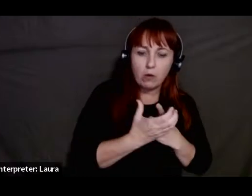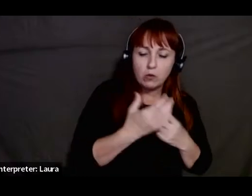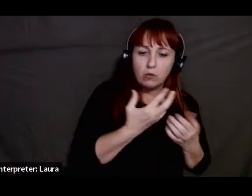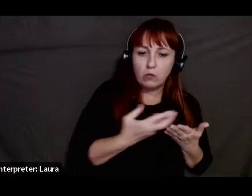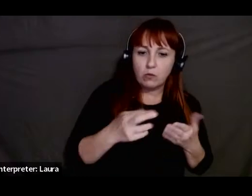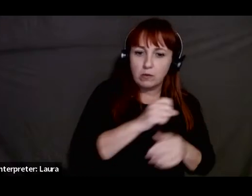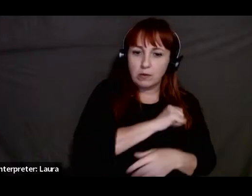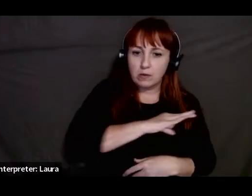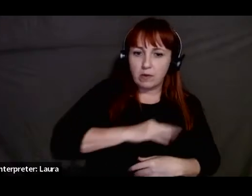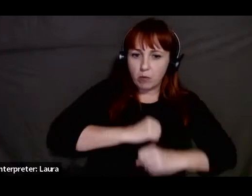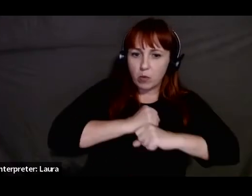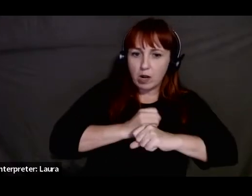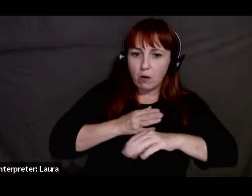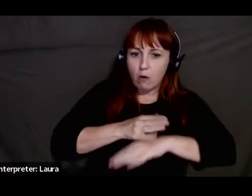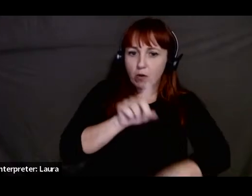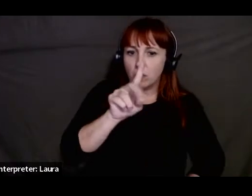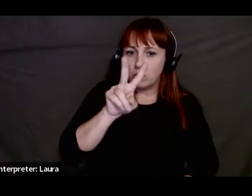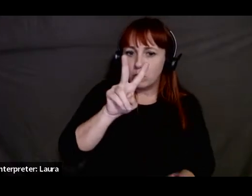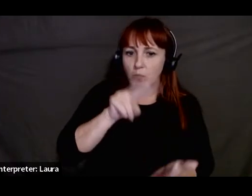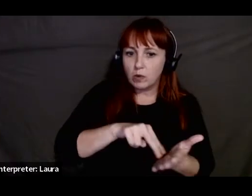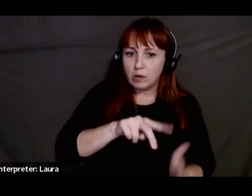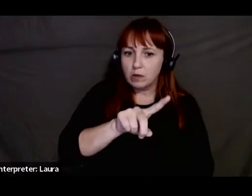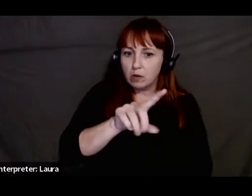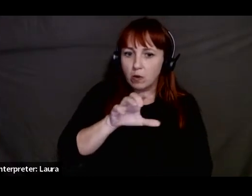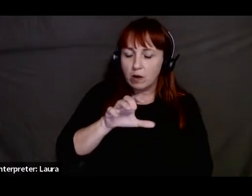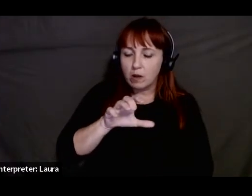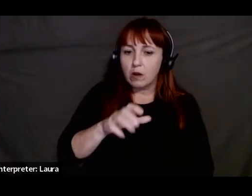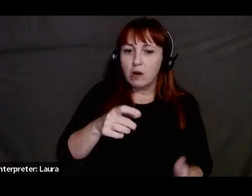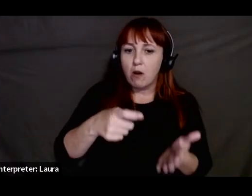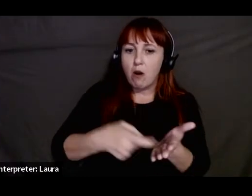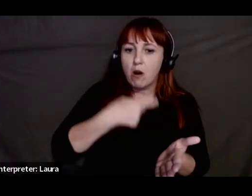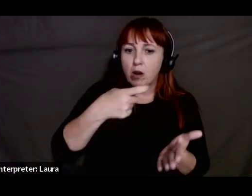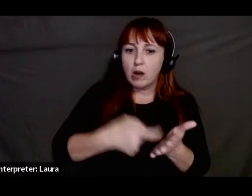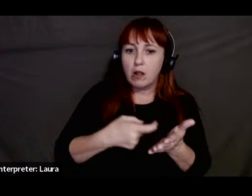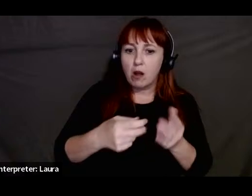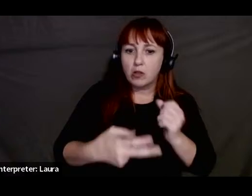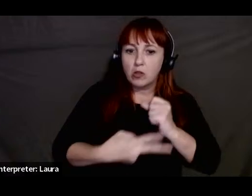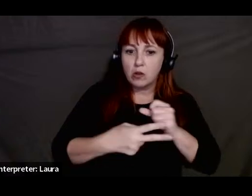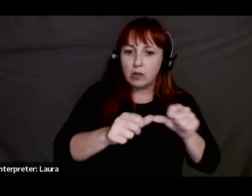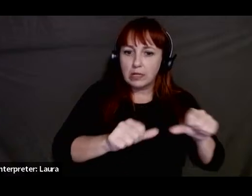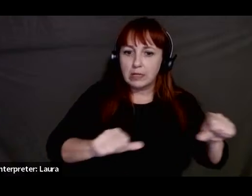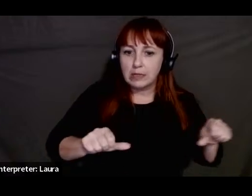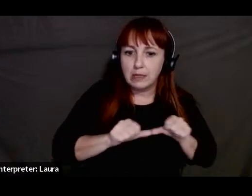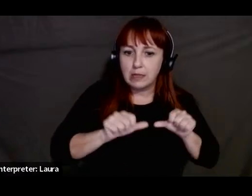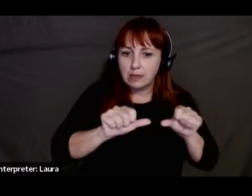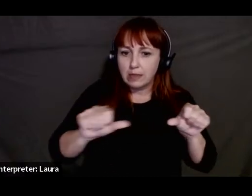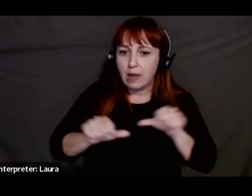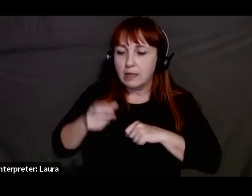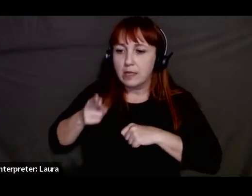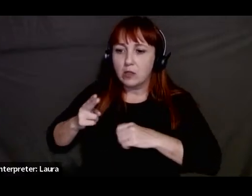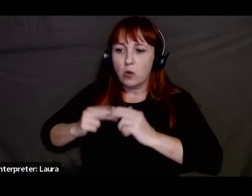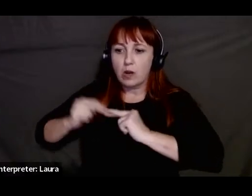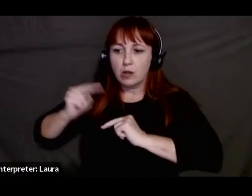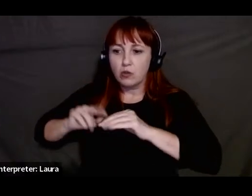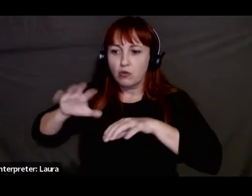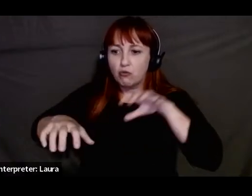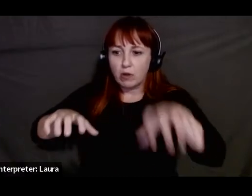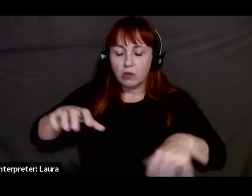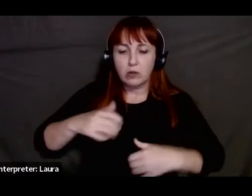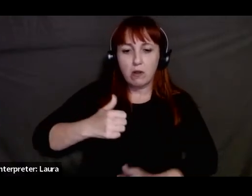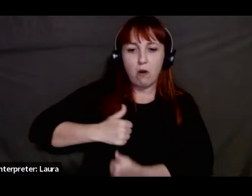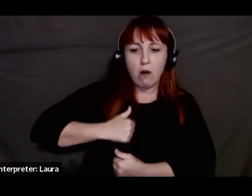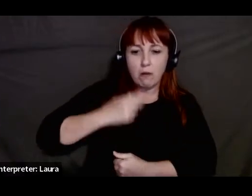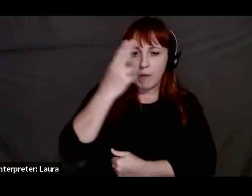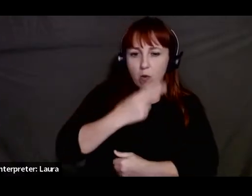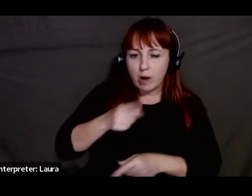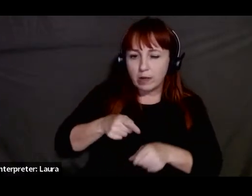and protects more than 2,100 archaeological sites and historic structures. The Army in Hawaii has a specialized